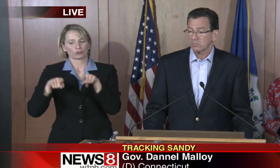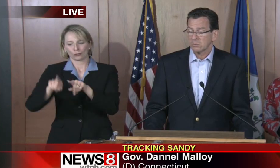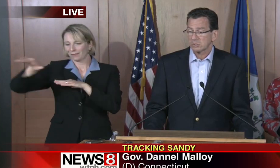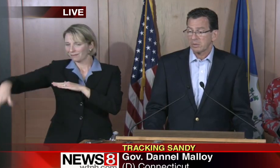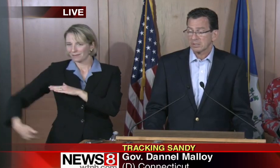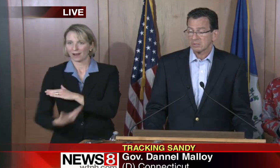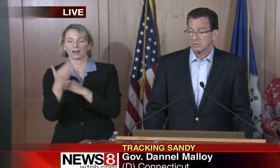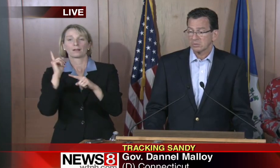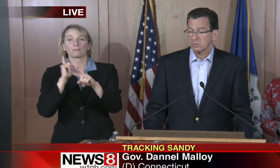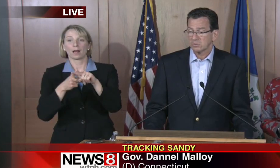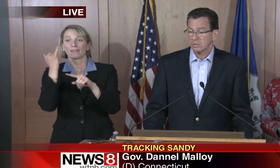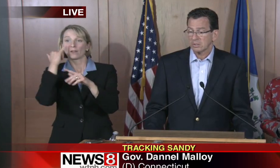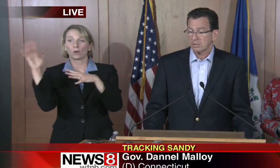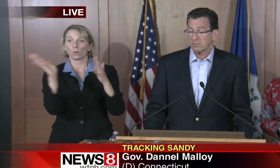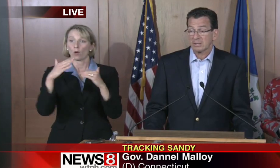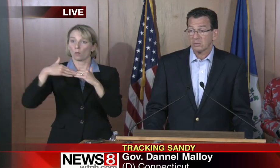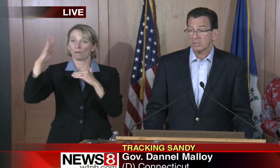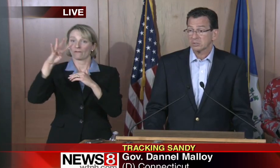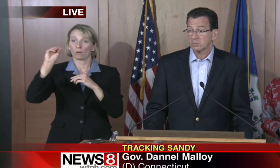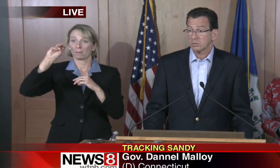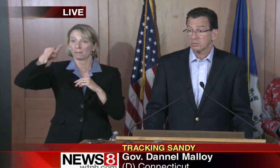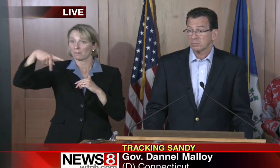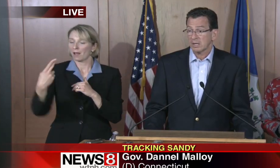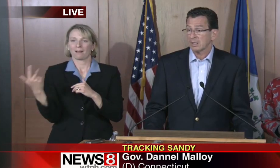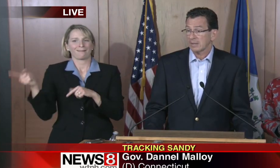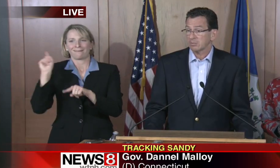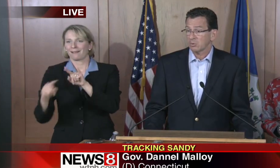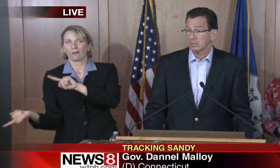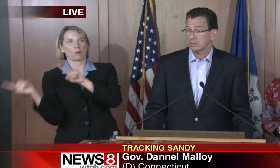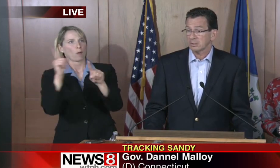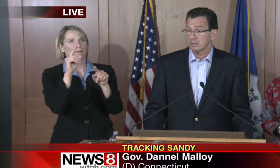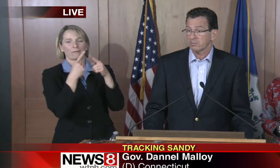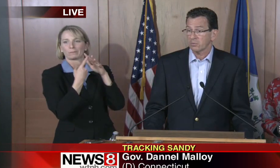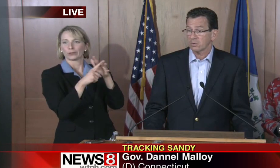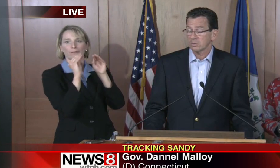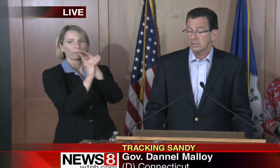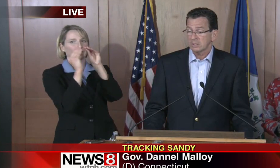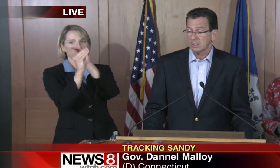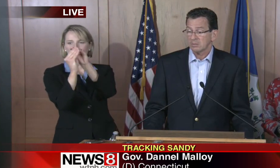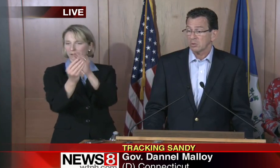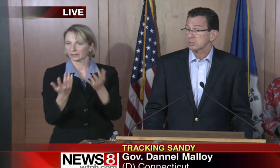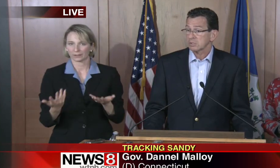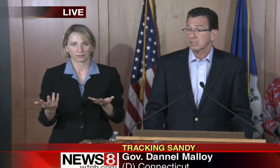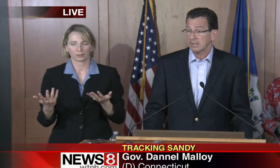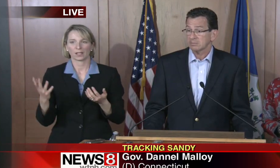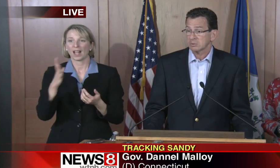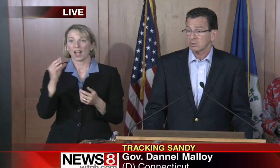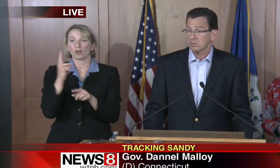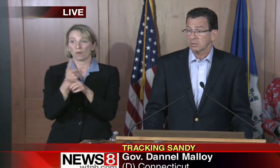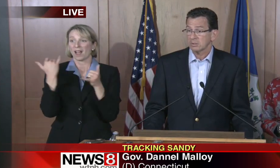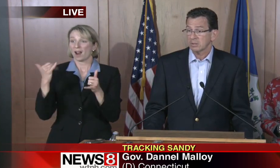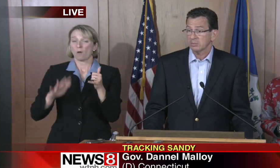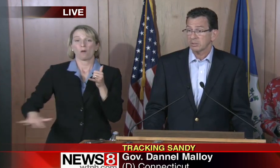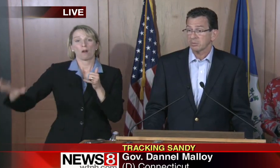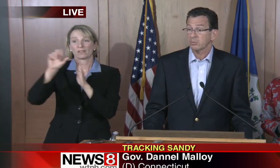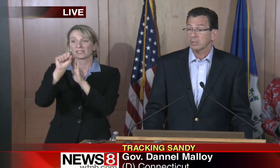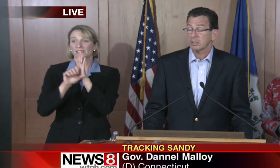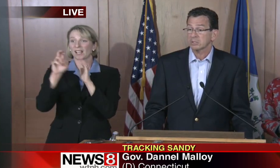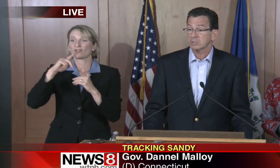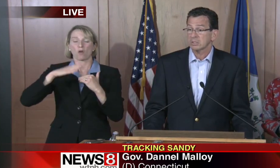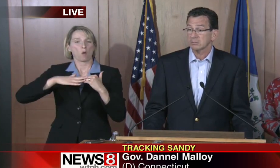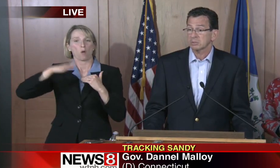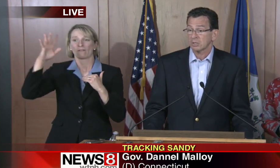with respect to evacuations, we're beyond that point for most of the state. So people